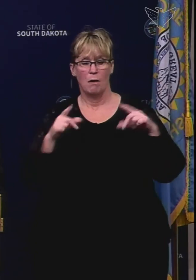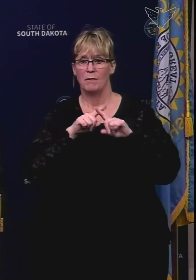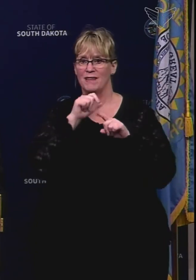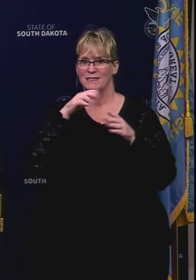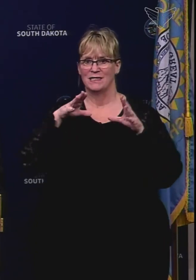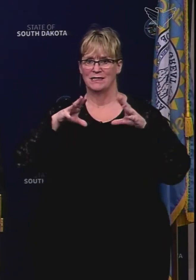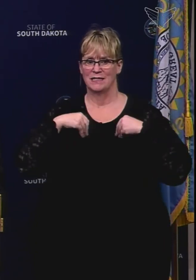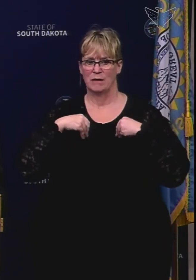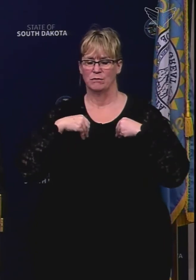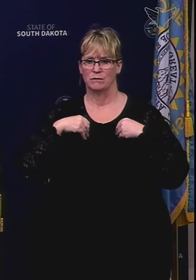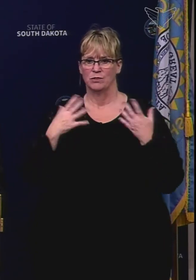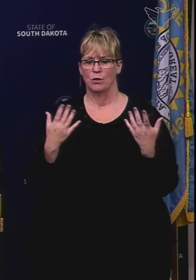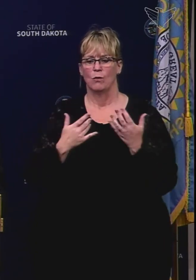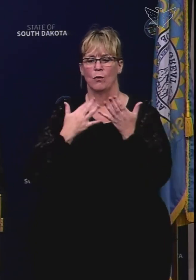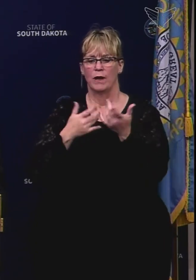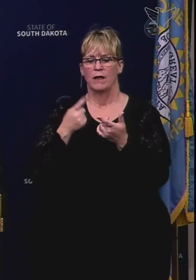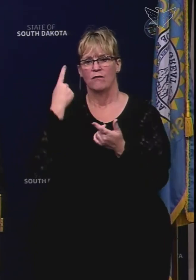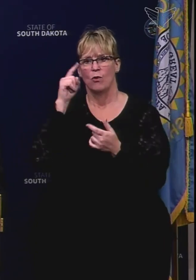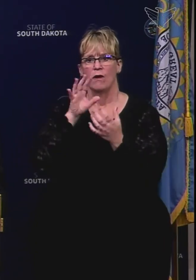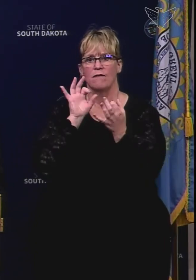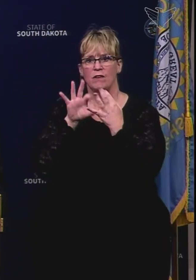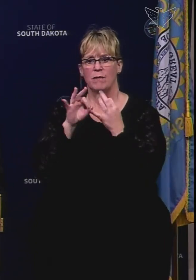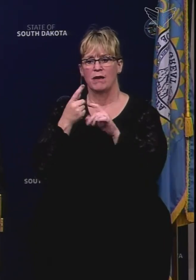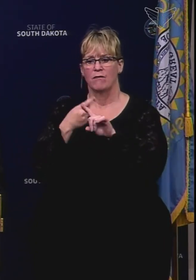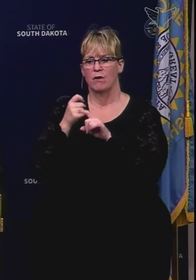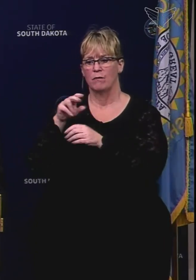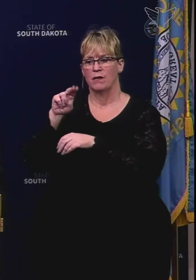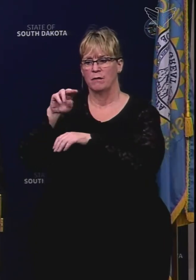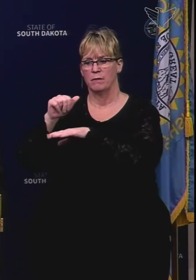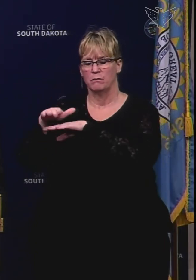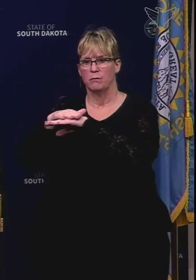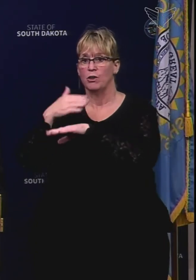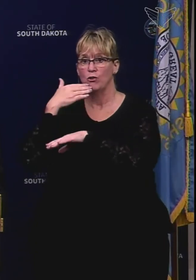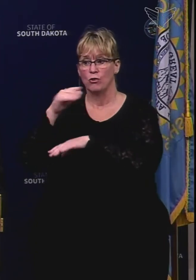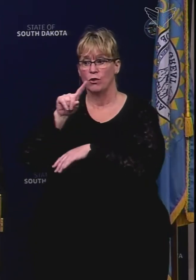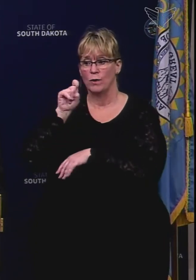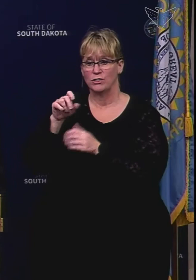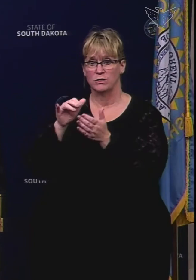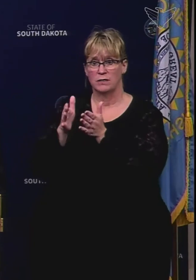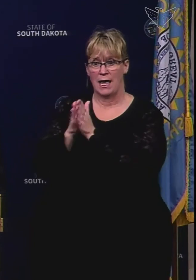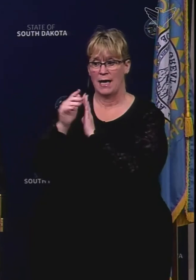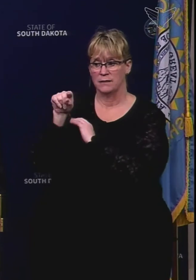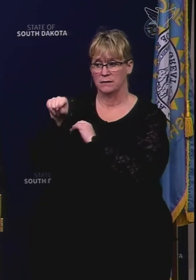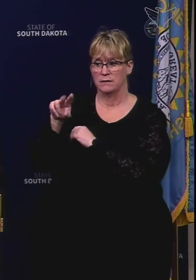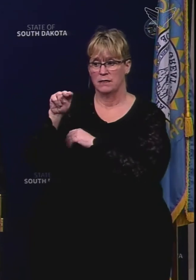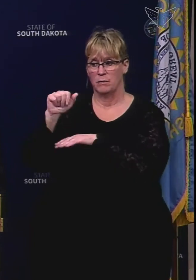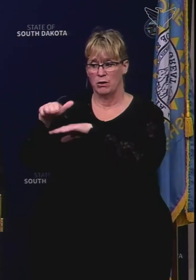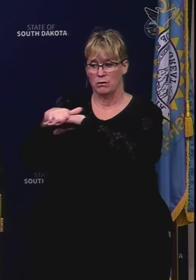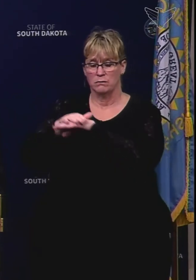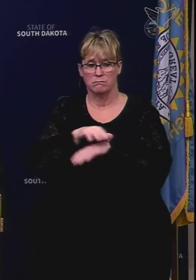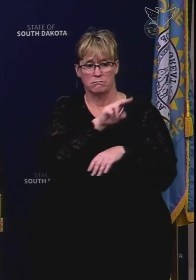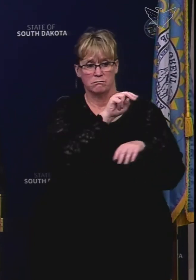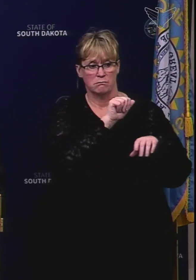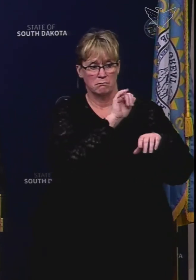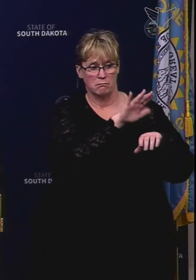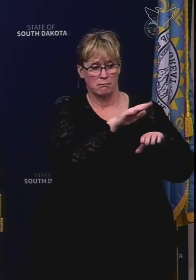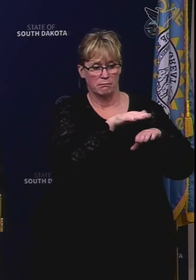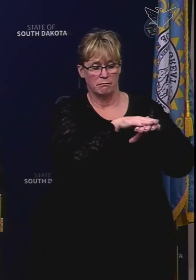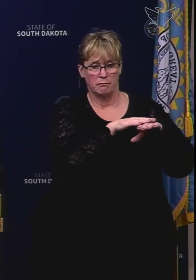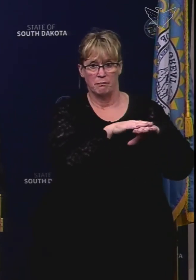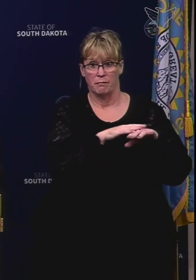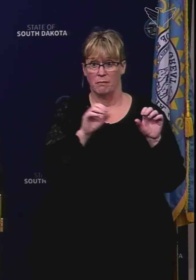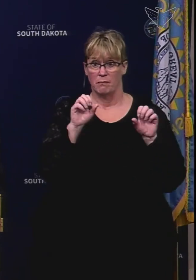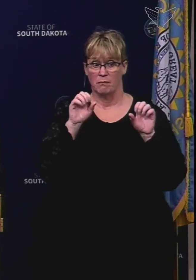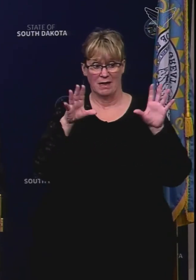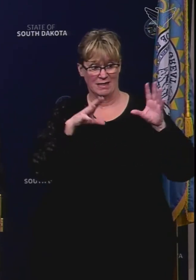either. So we're still waiting for feedback from the tribes, and I think that'd be a fantastic question to ask them, is what they think of that plan and if it's workable for them,